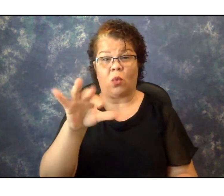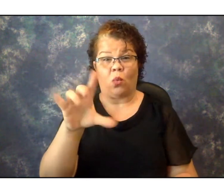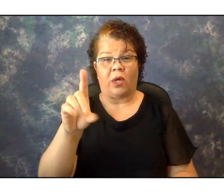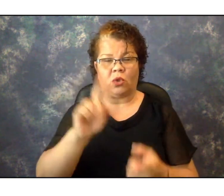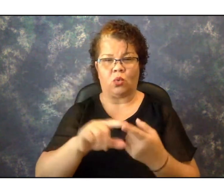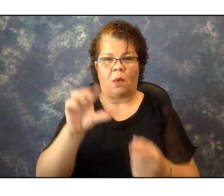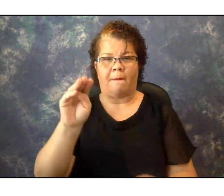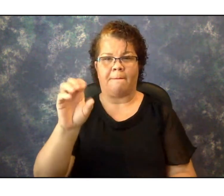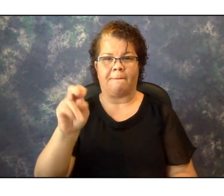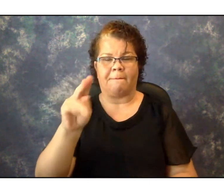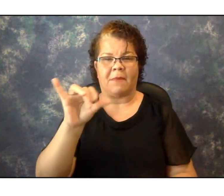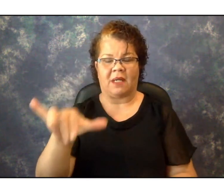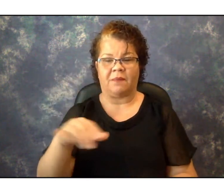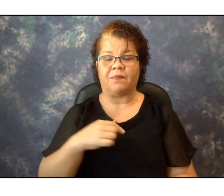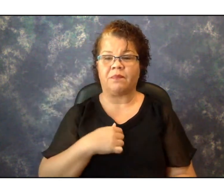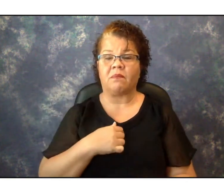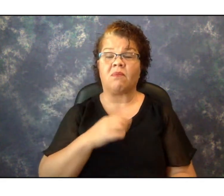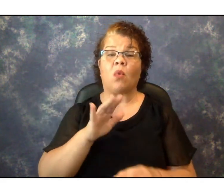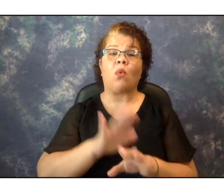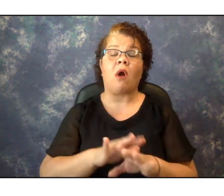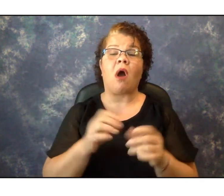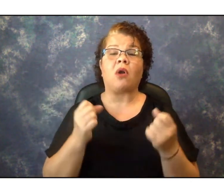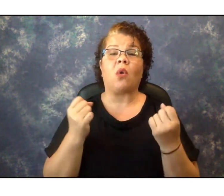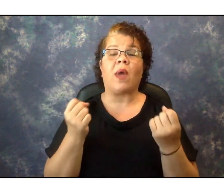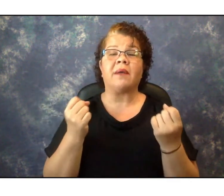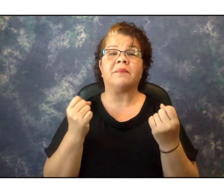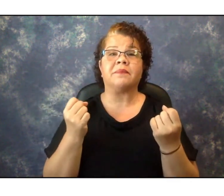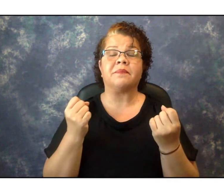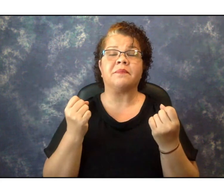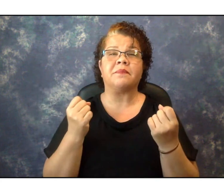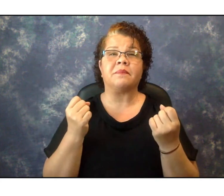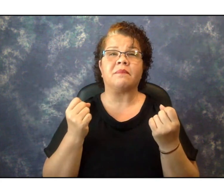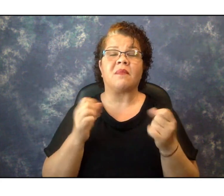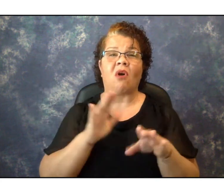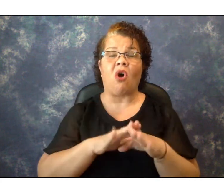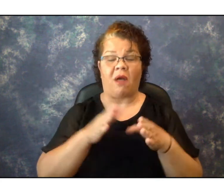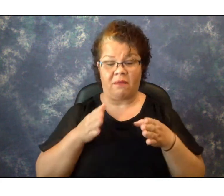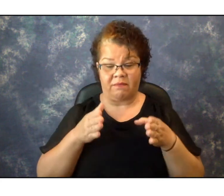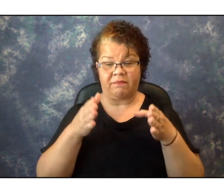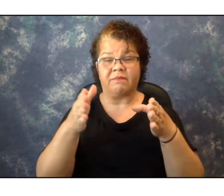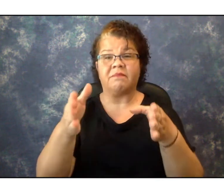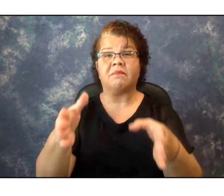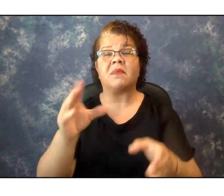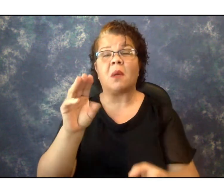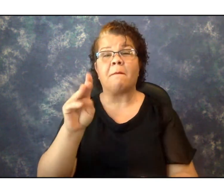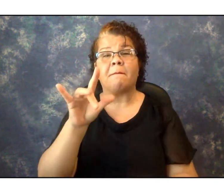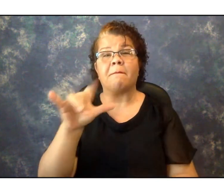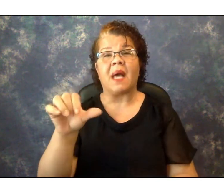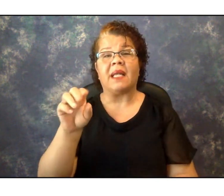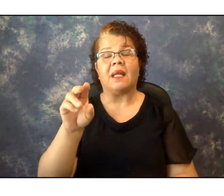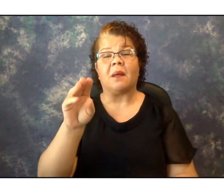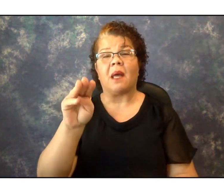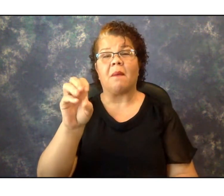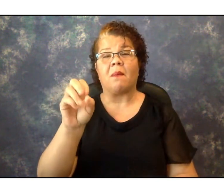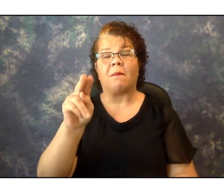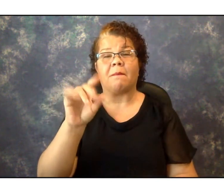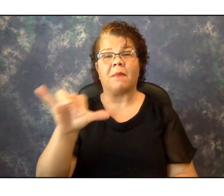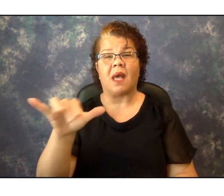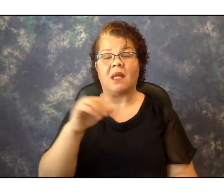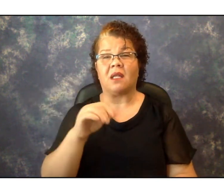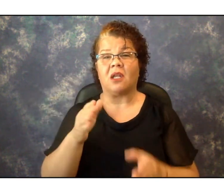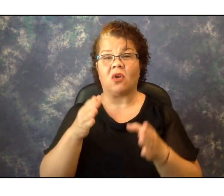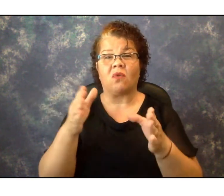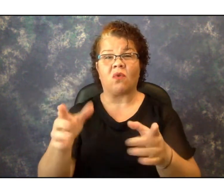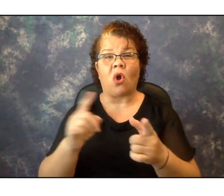We're on our way again, along the Money Road, past grand houses and porte cocheres set back from